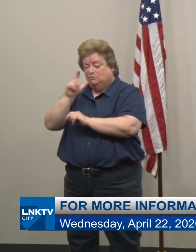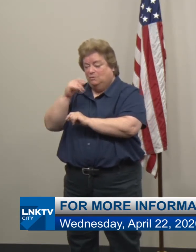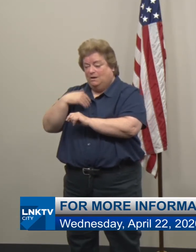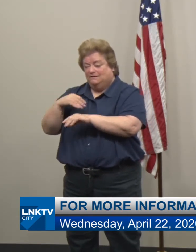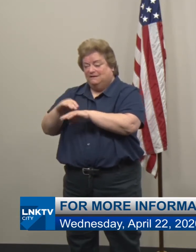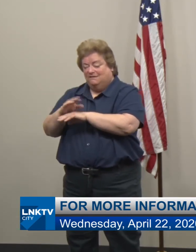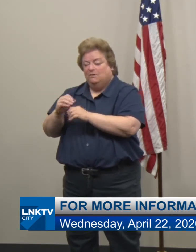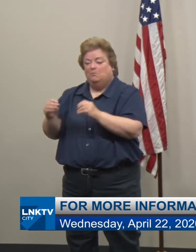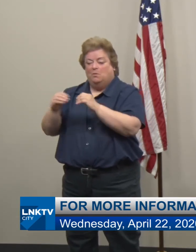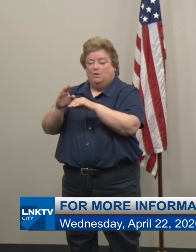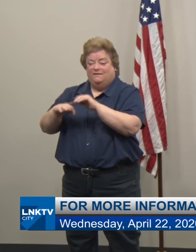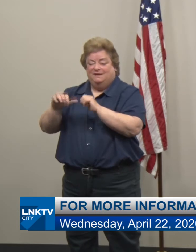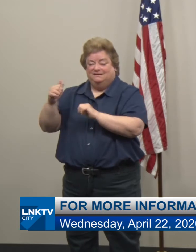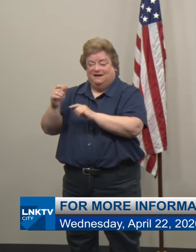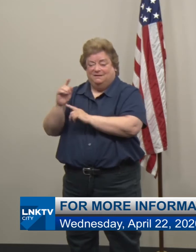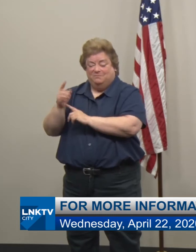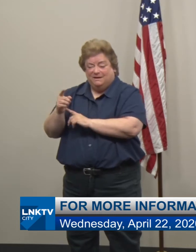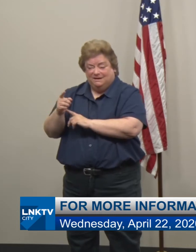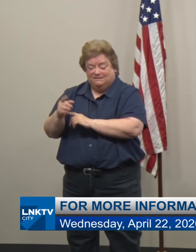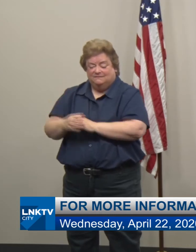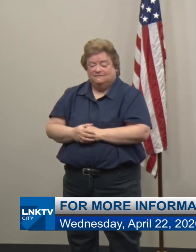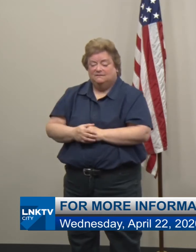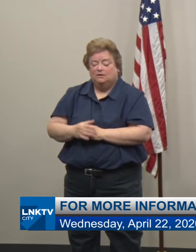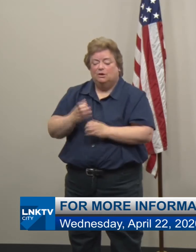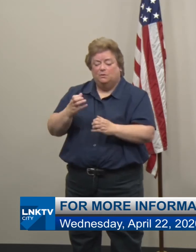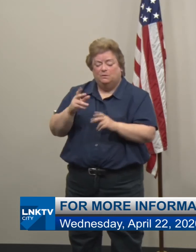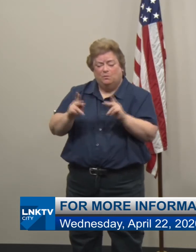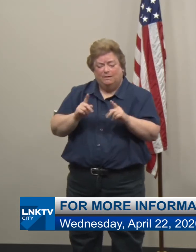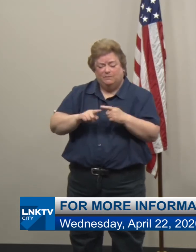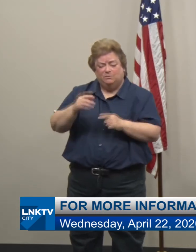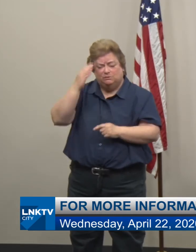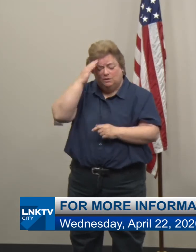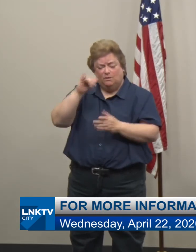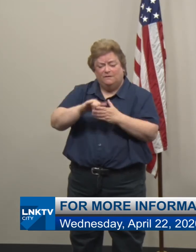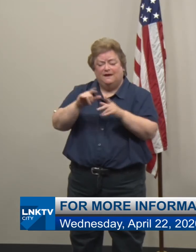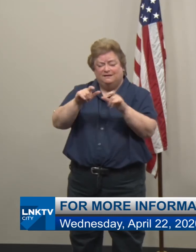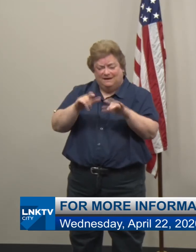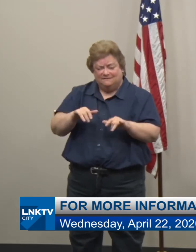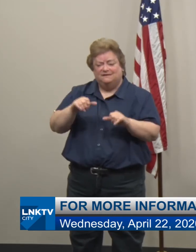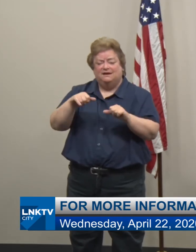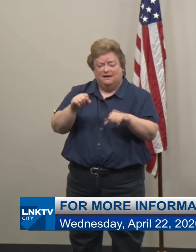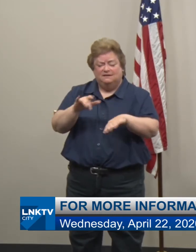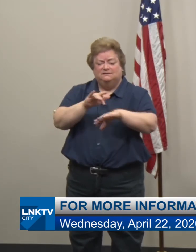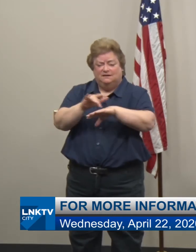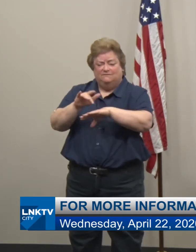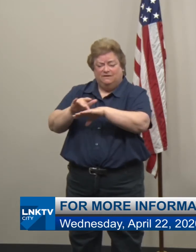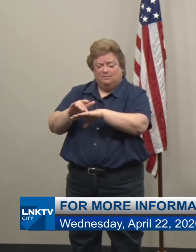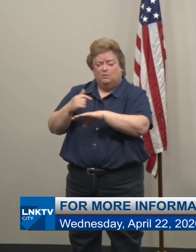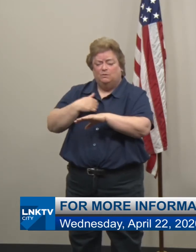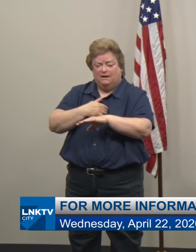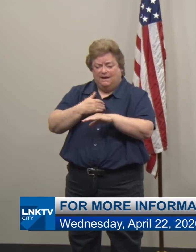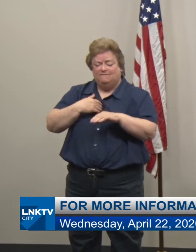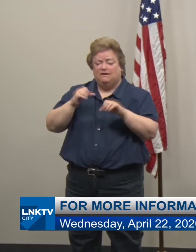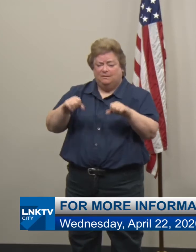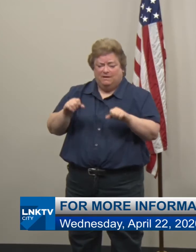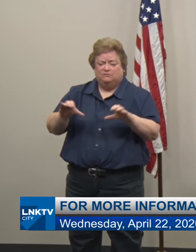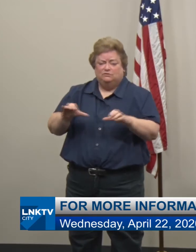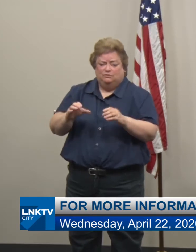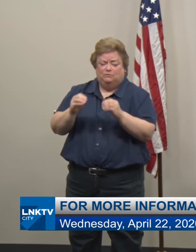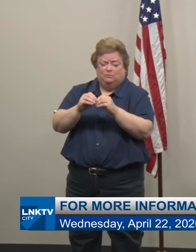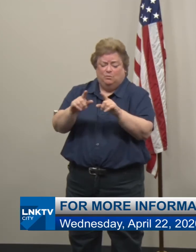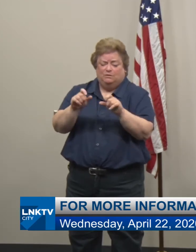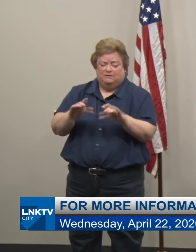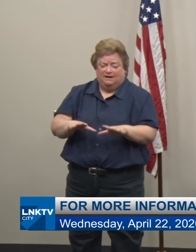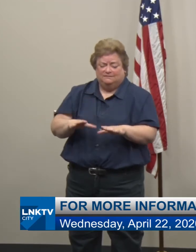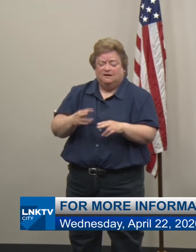minutes. Again, we want people in the community to know that testing is available and we have the capacity to do more.